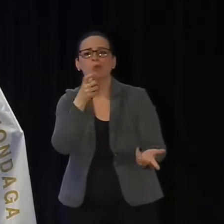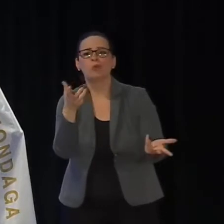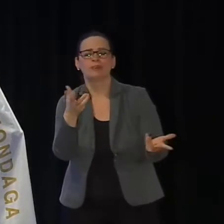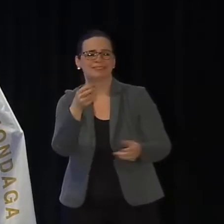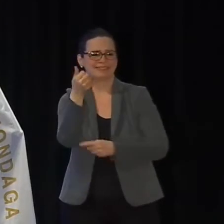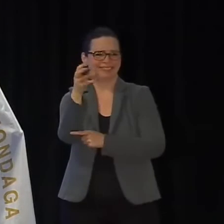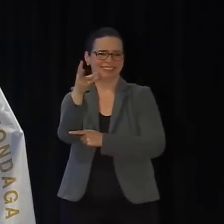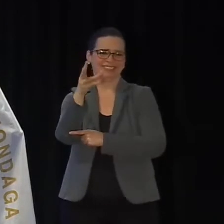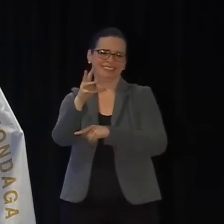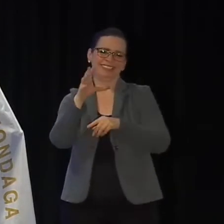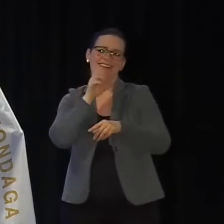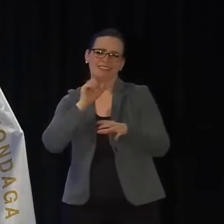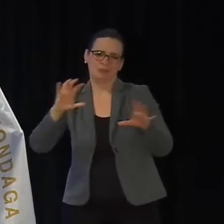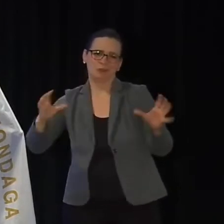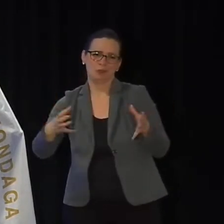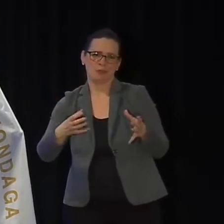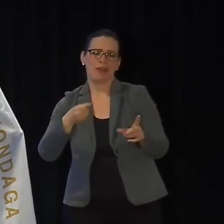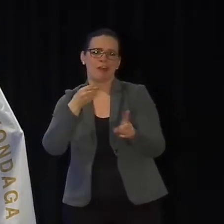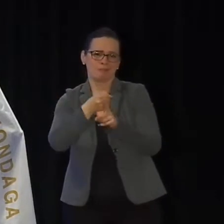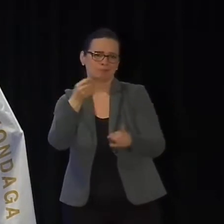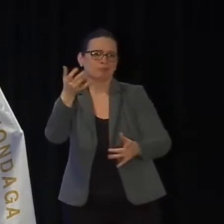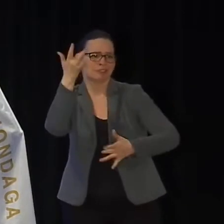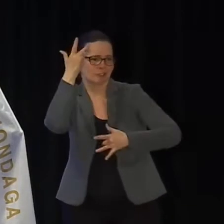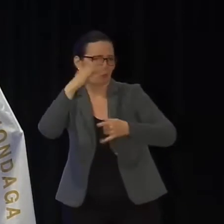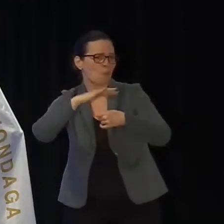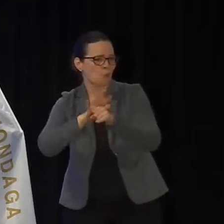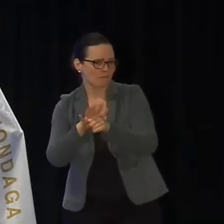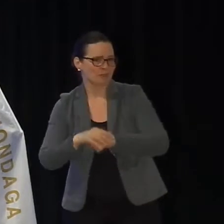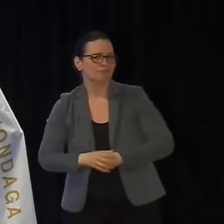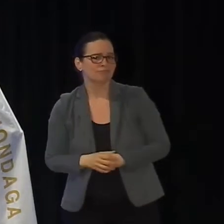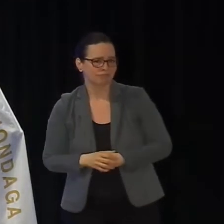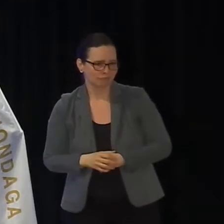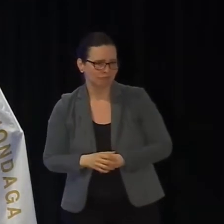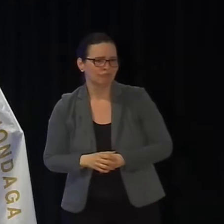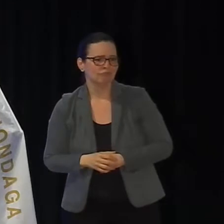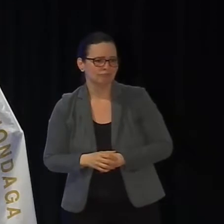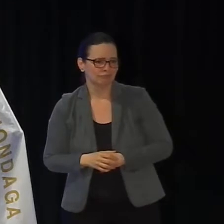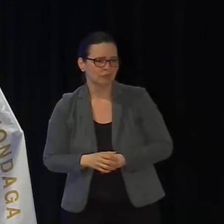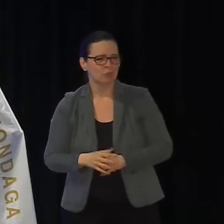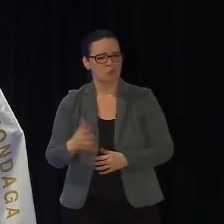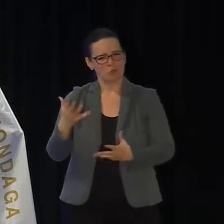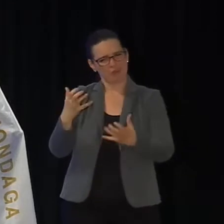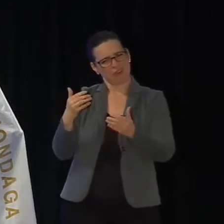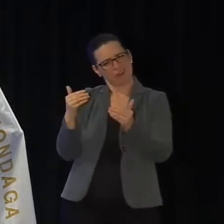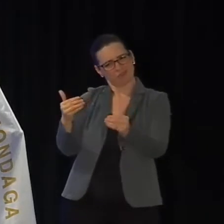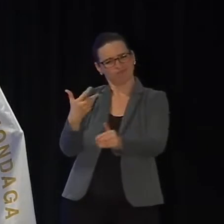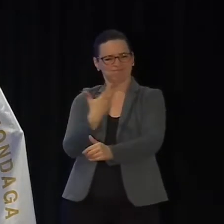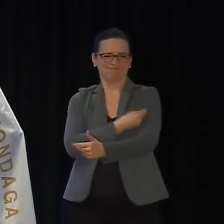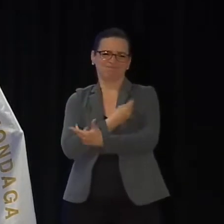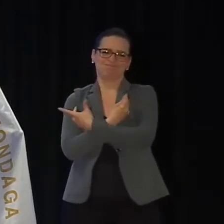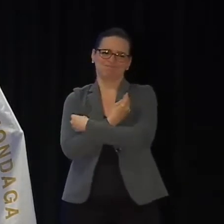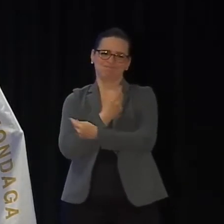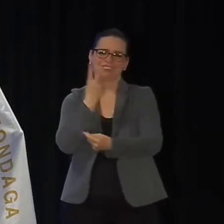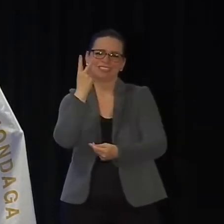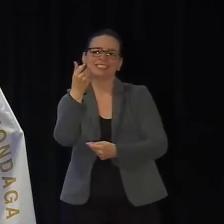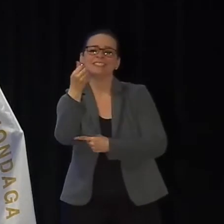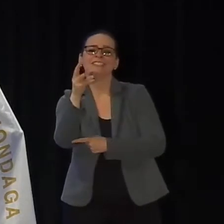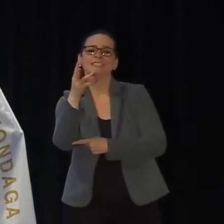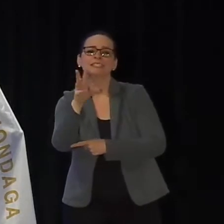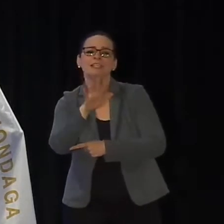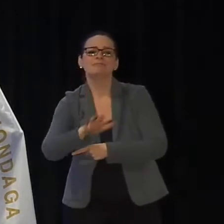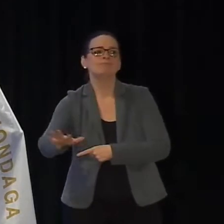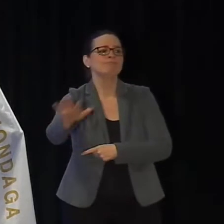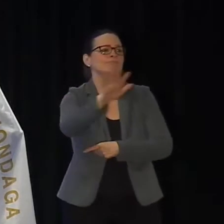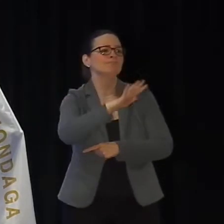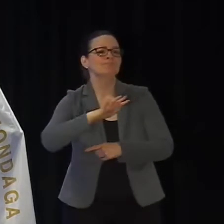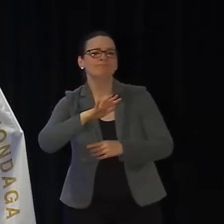So certainly we will be vaccinating in those demographics just like we will with college kids as well,